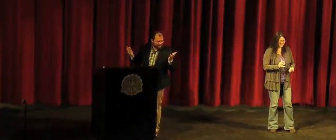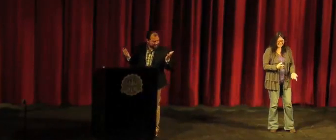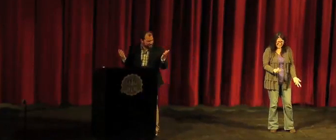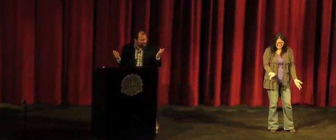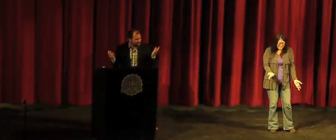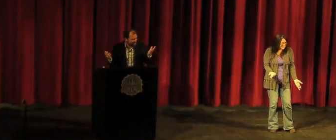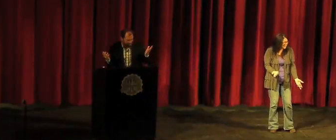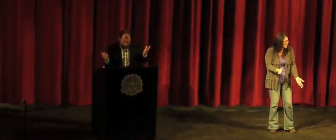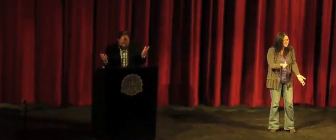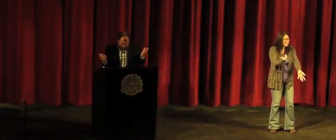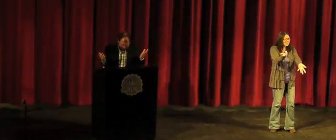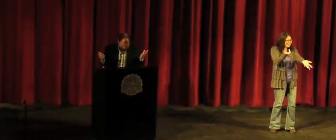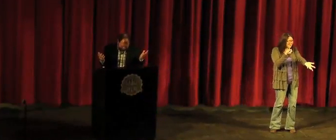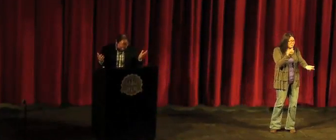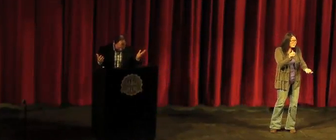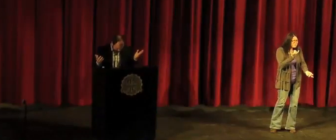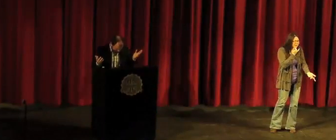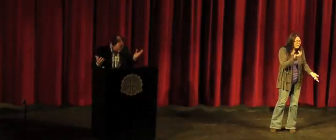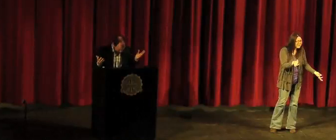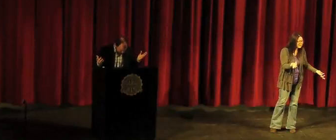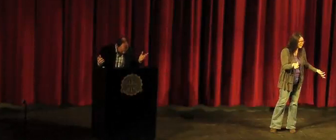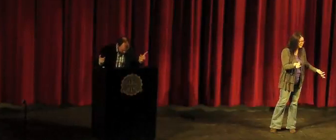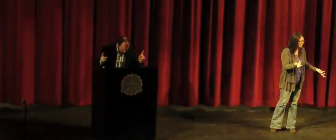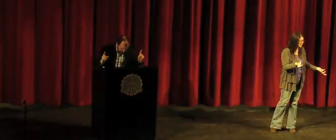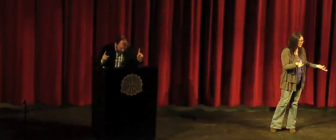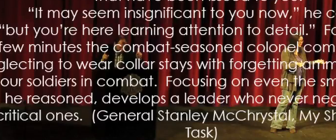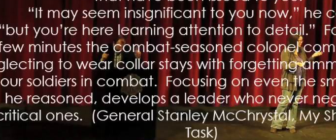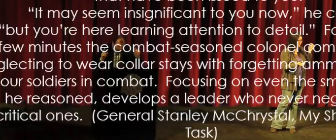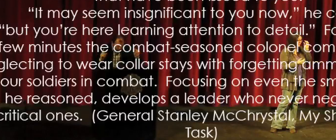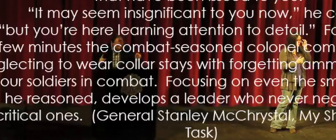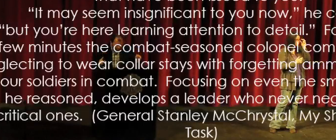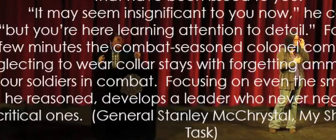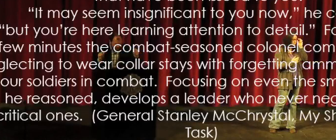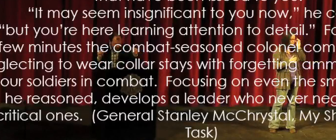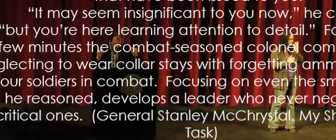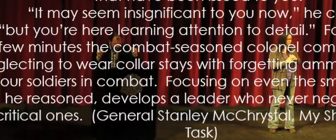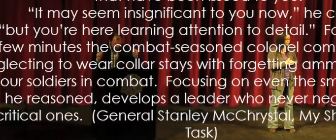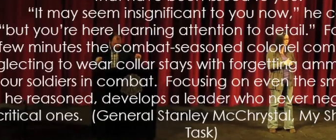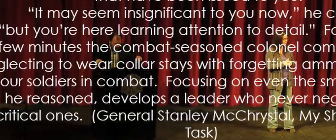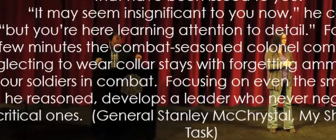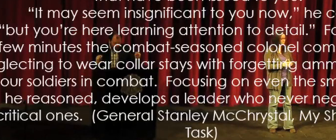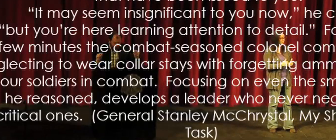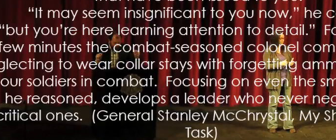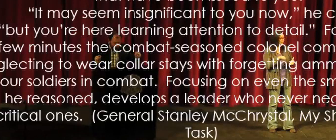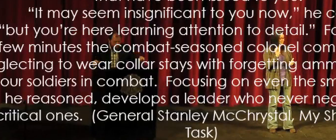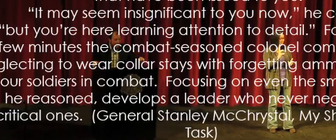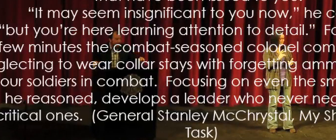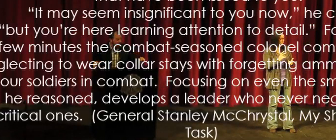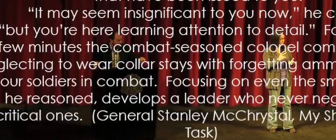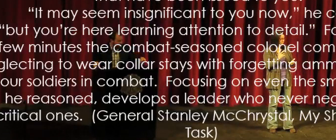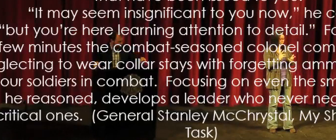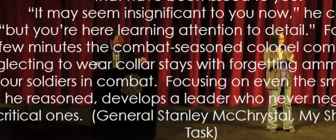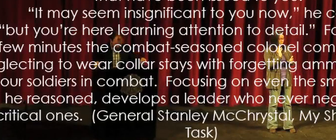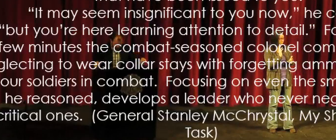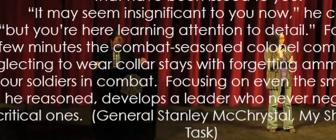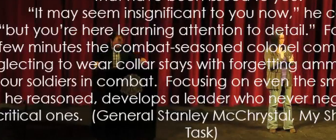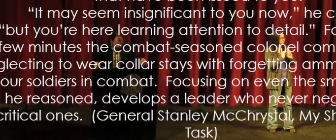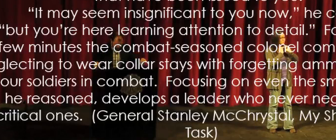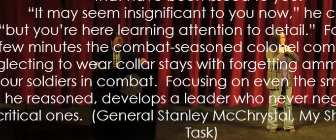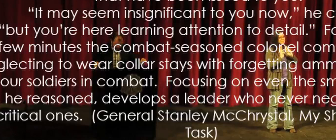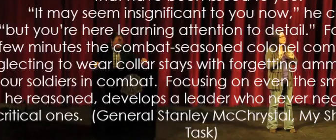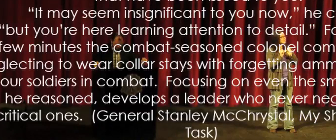what? What is going on? It may seem insignificant to you now, he